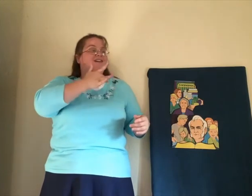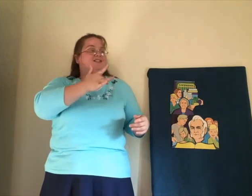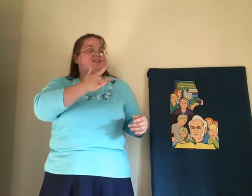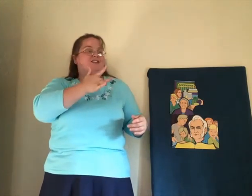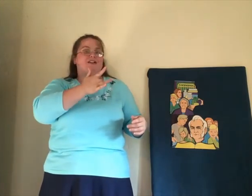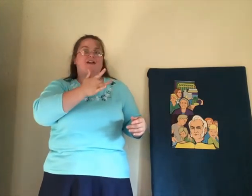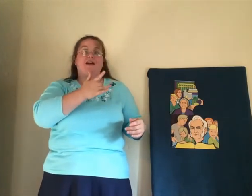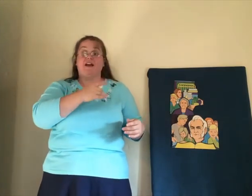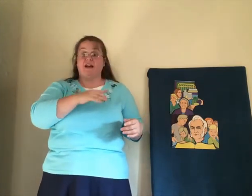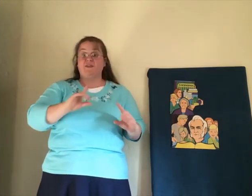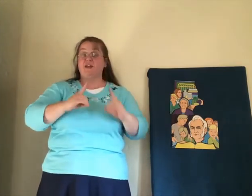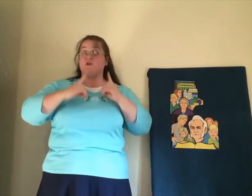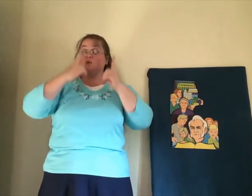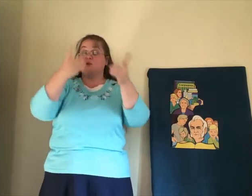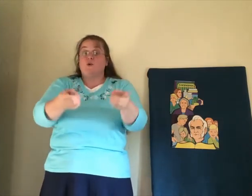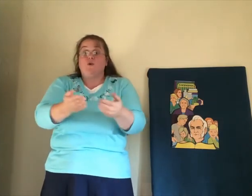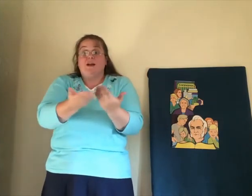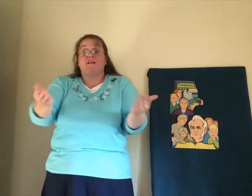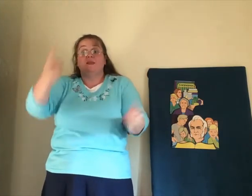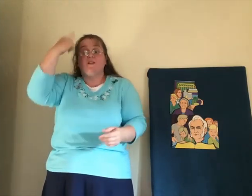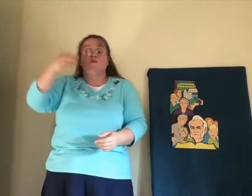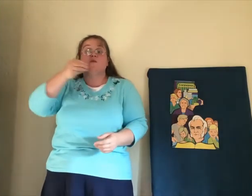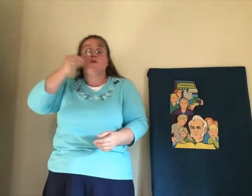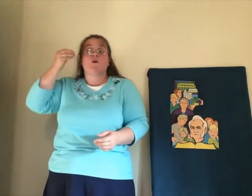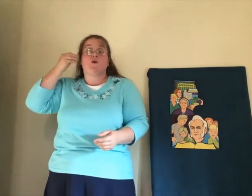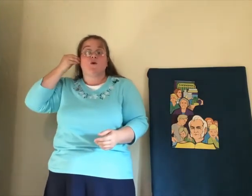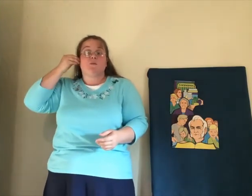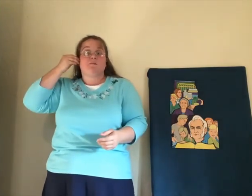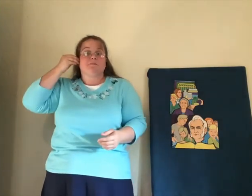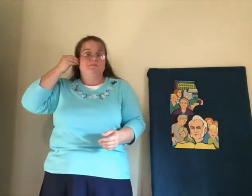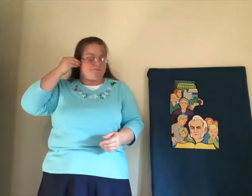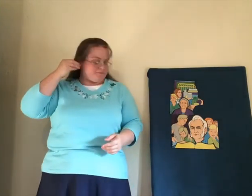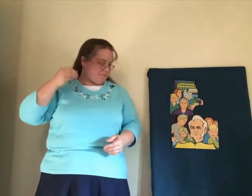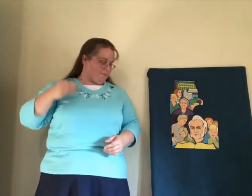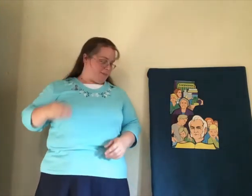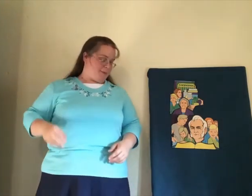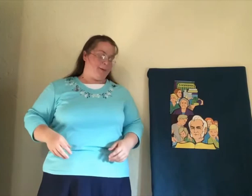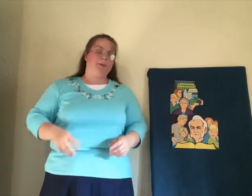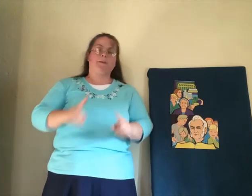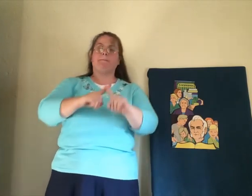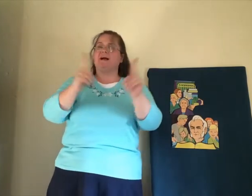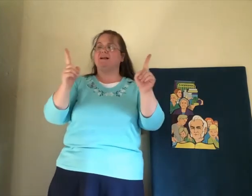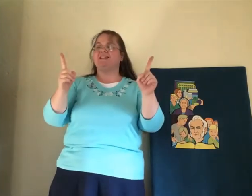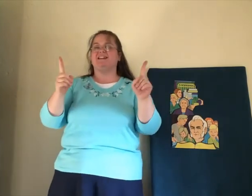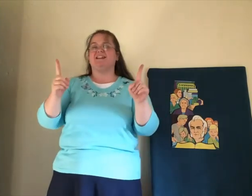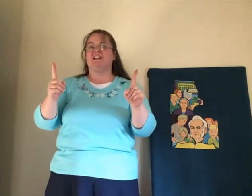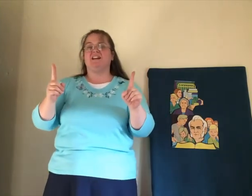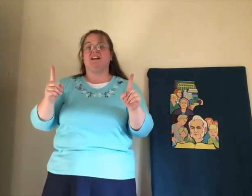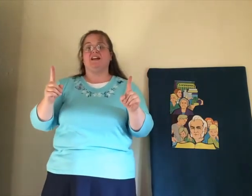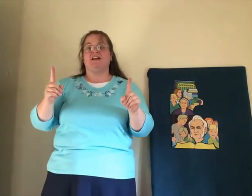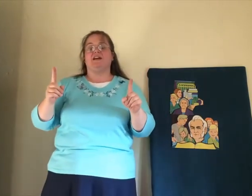God touched people's hearts and they gave things. They donated things for the home.